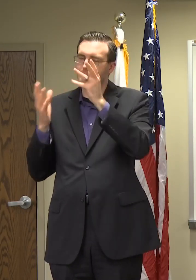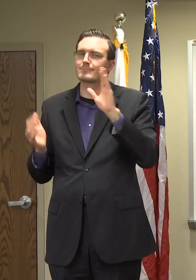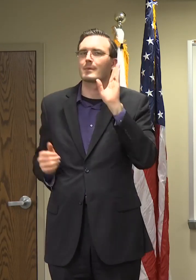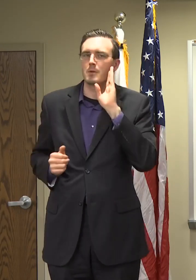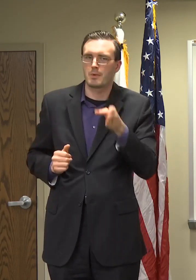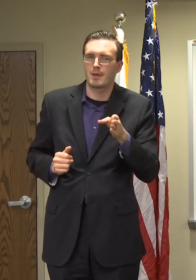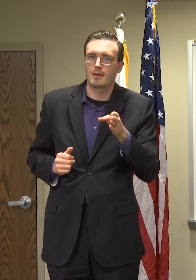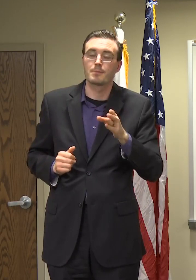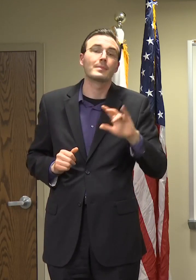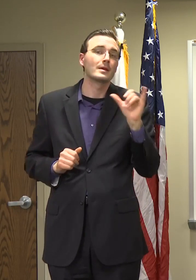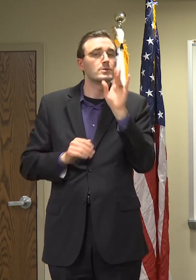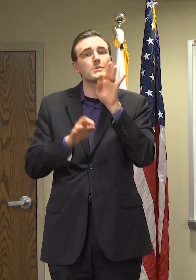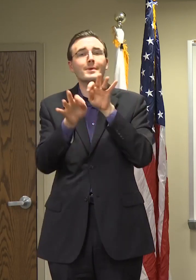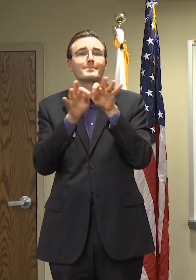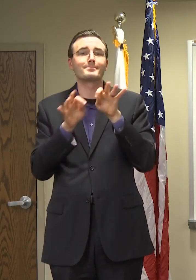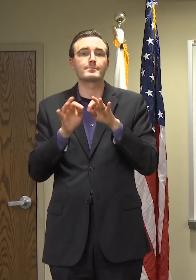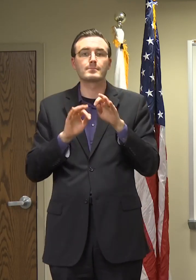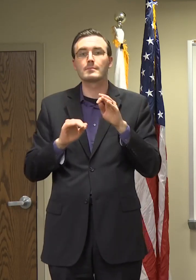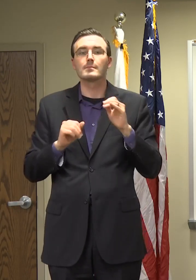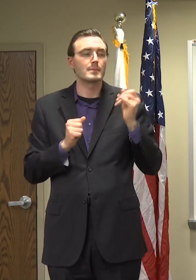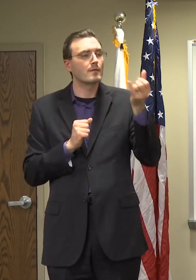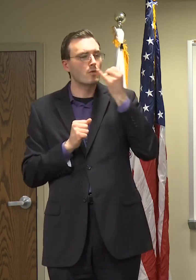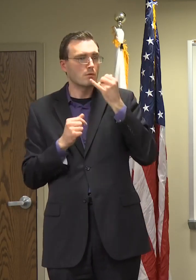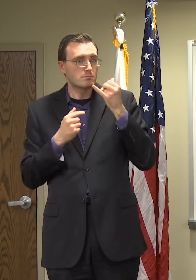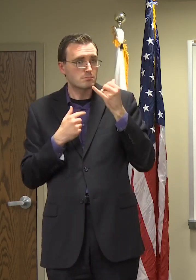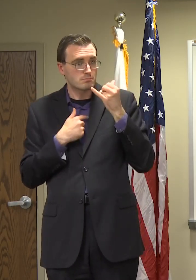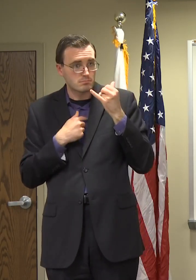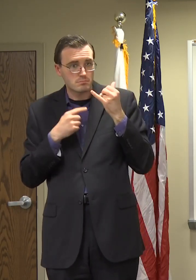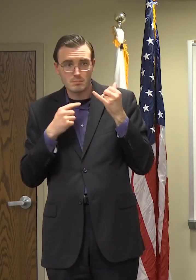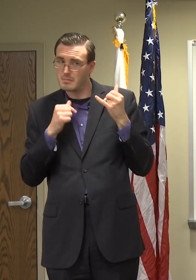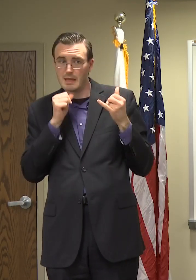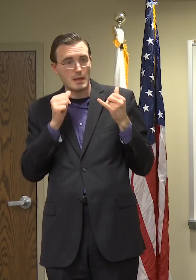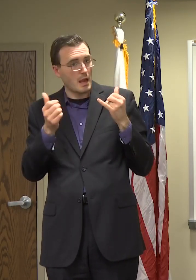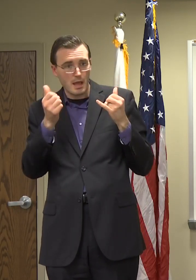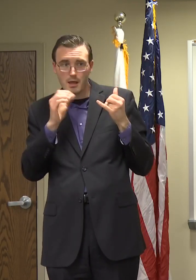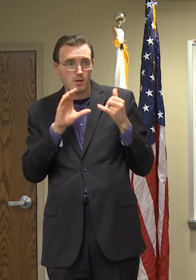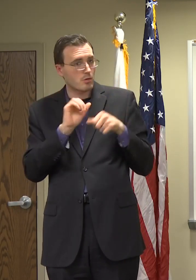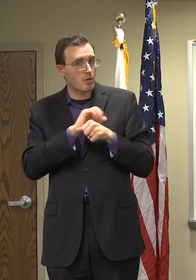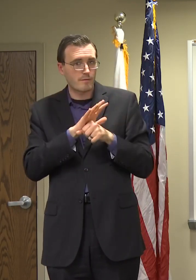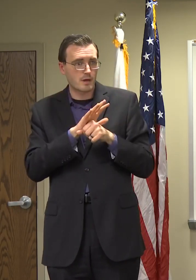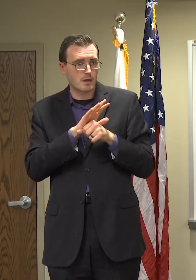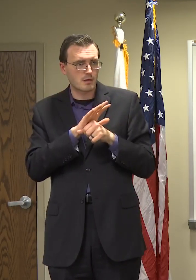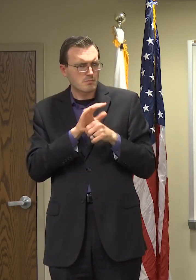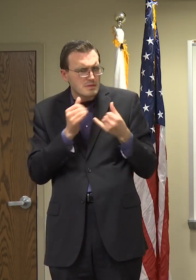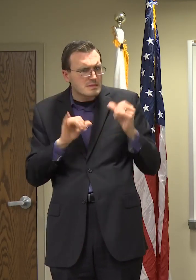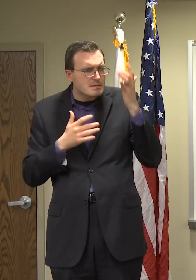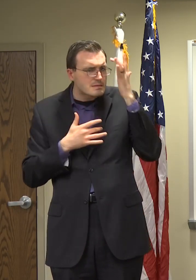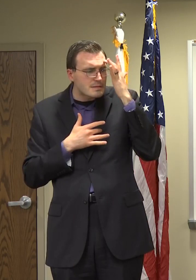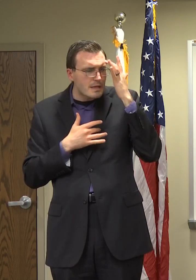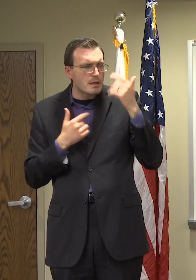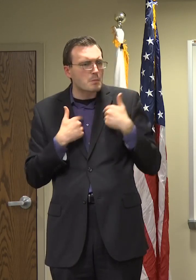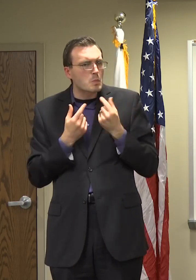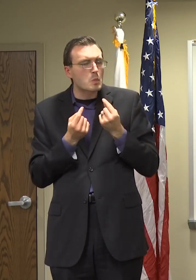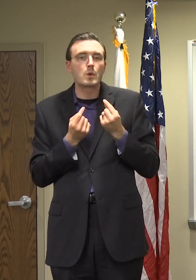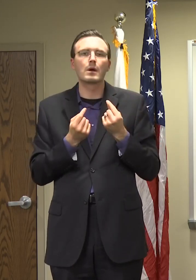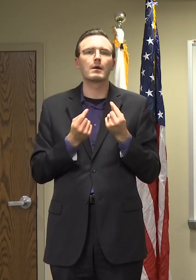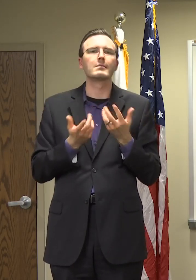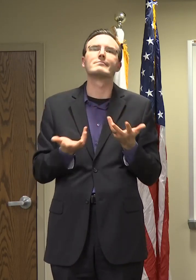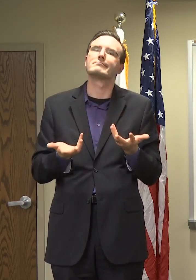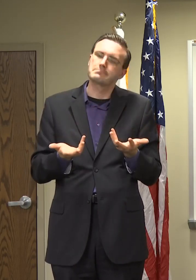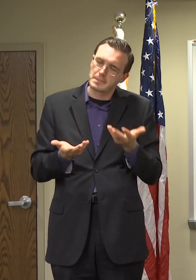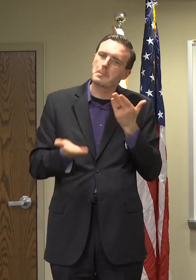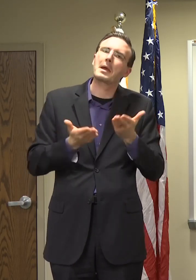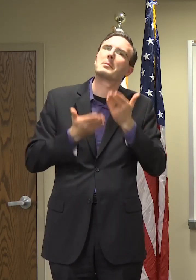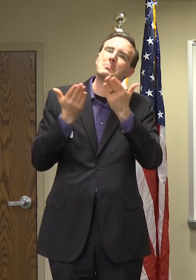If you're still symptomatic, you may still be recommended to have another test. If you're asymptomatic and have cleared, we will give you